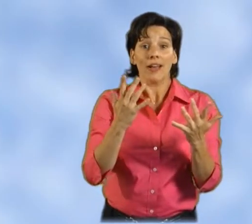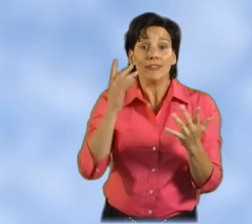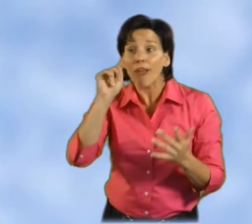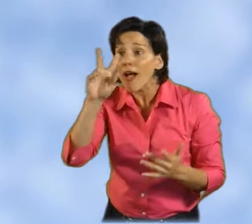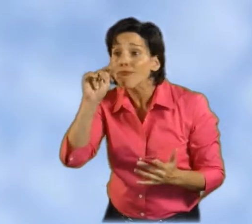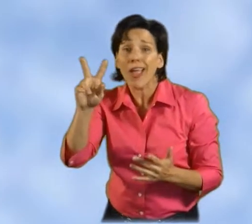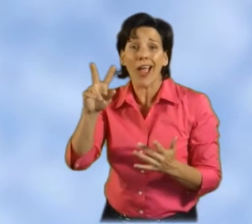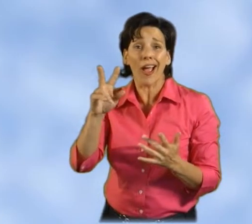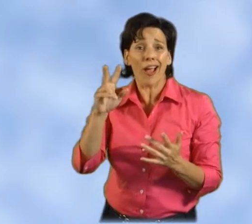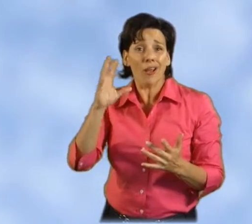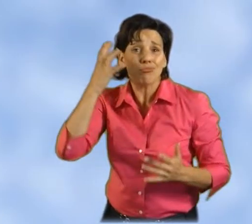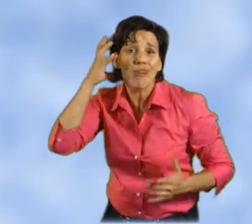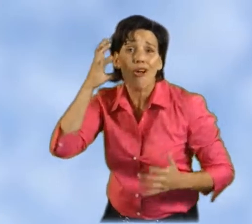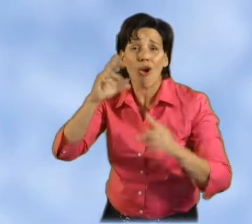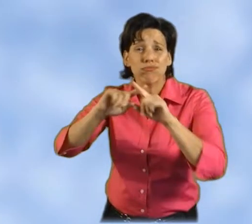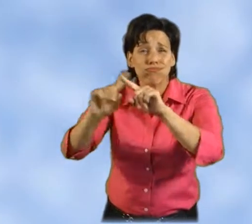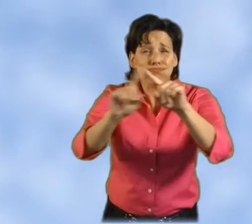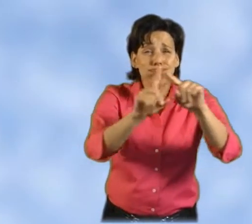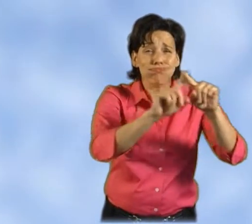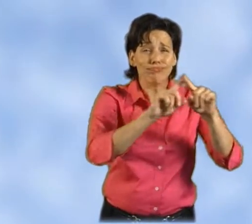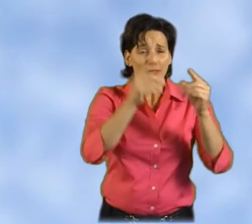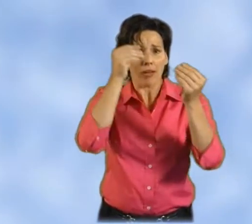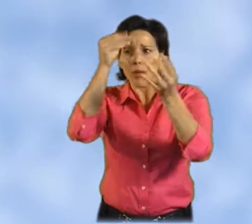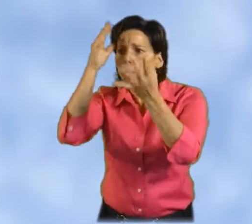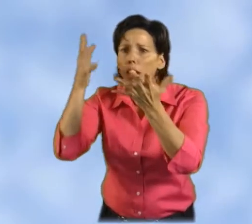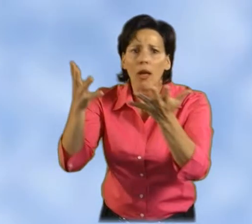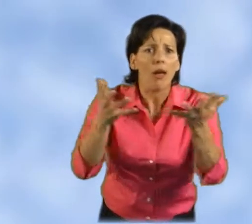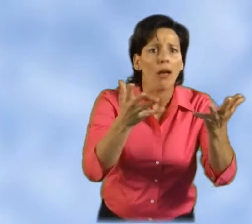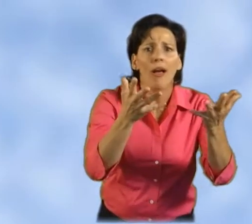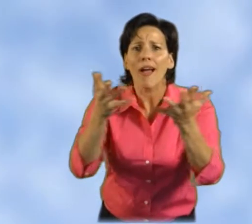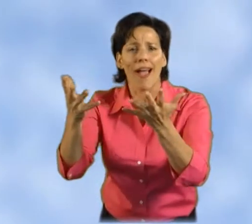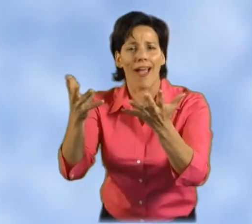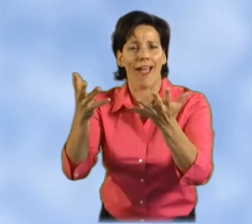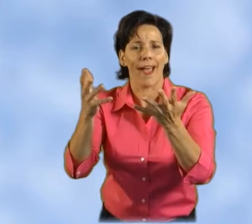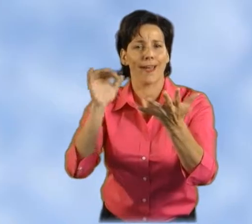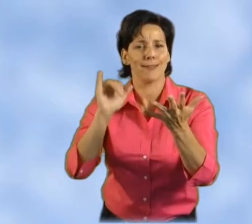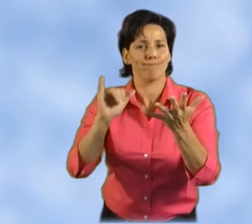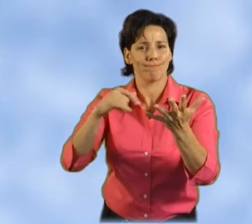How do we protect ourselves? What do we do if we find a lump in our breast?